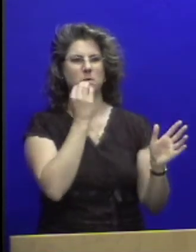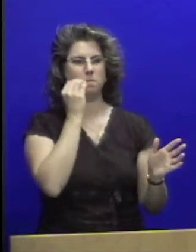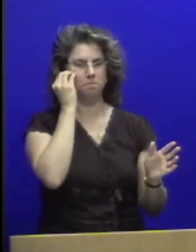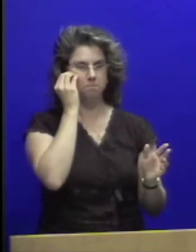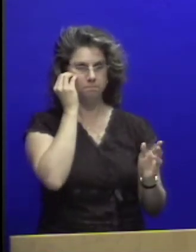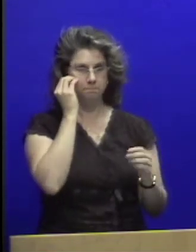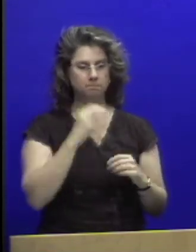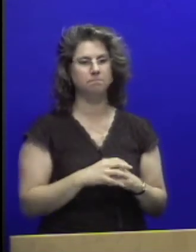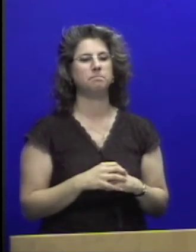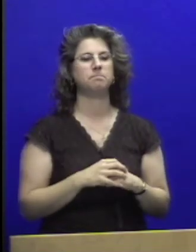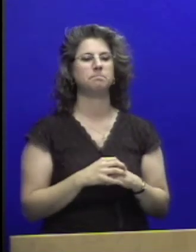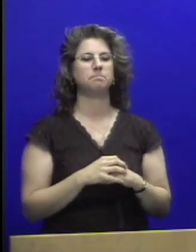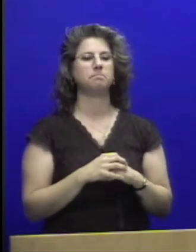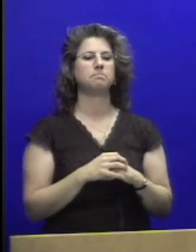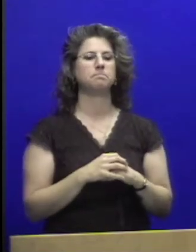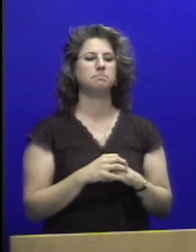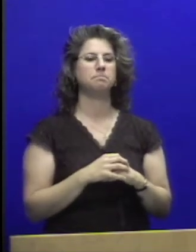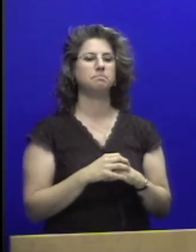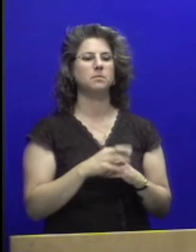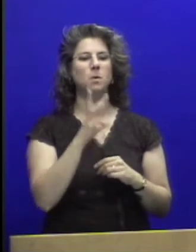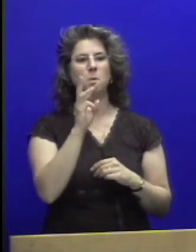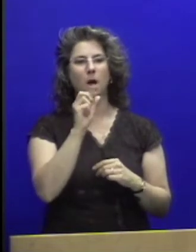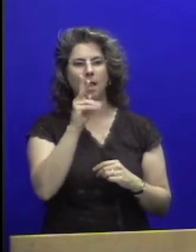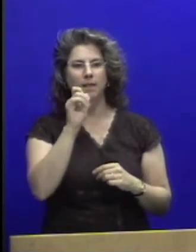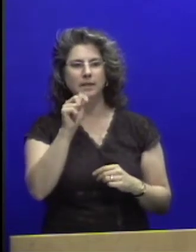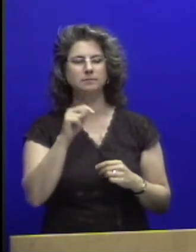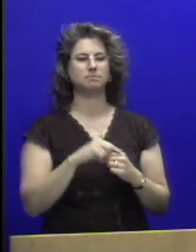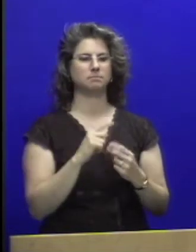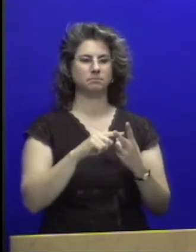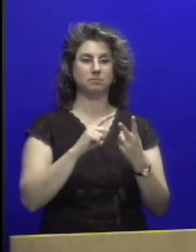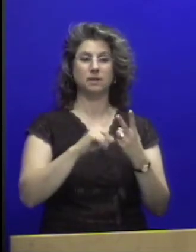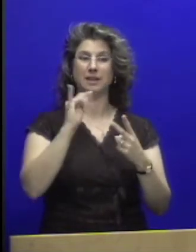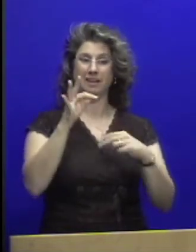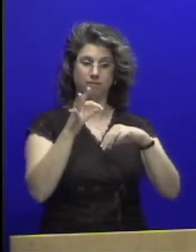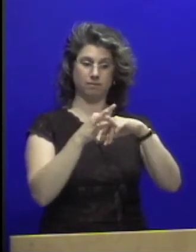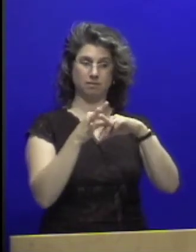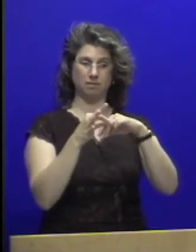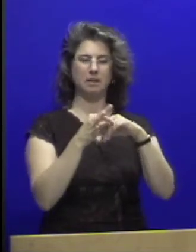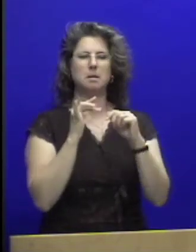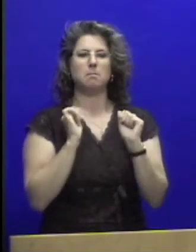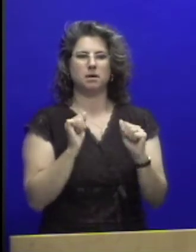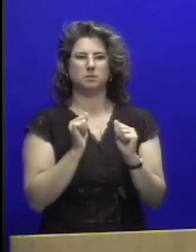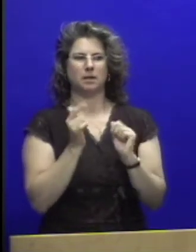including jewelry. Take off your wedding ring if possible.